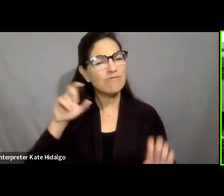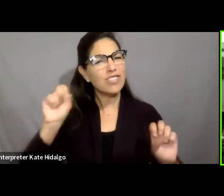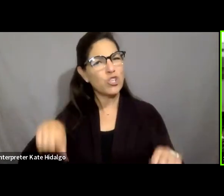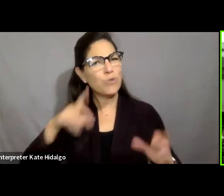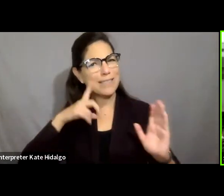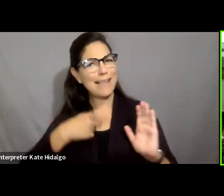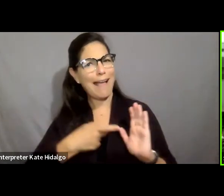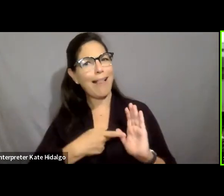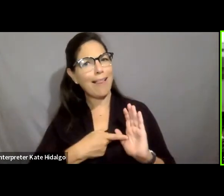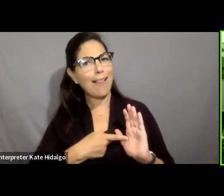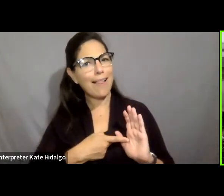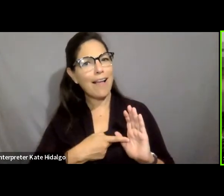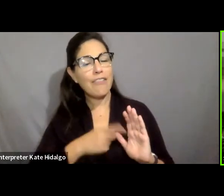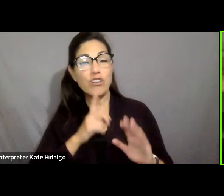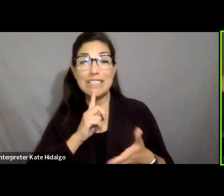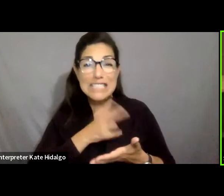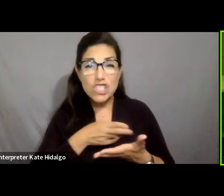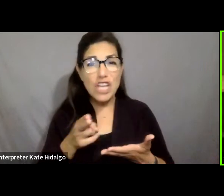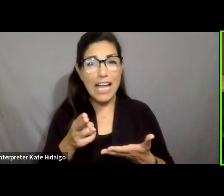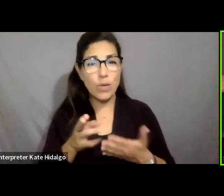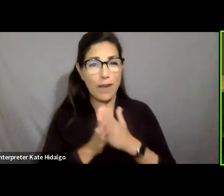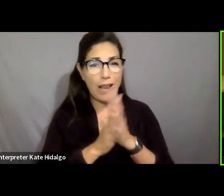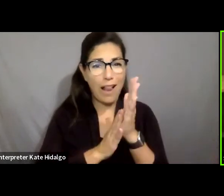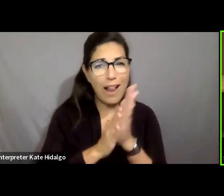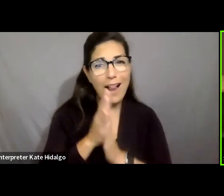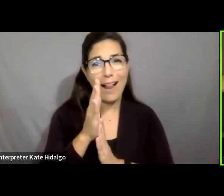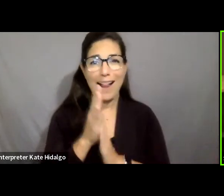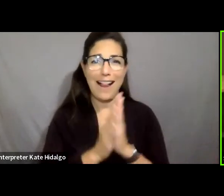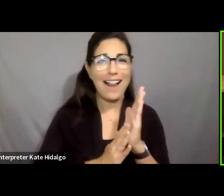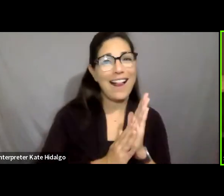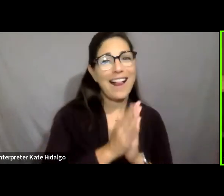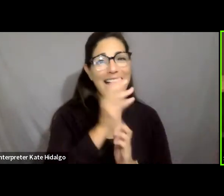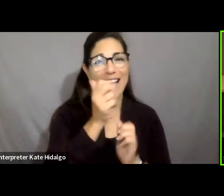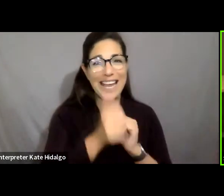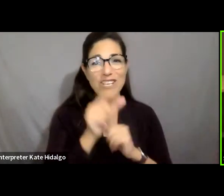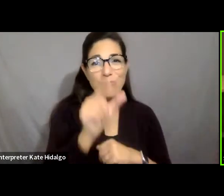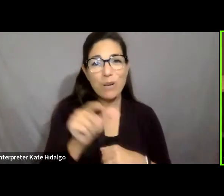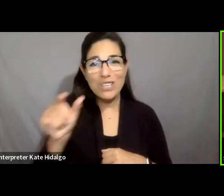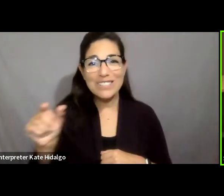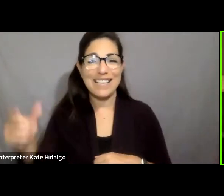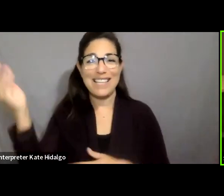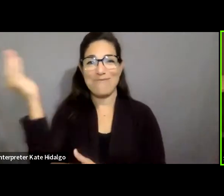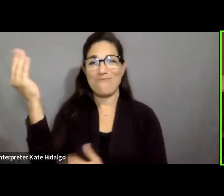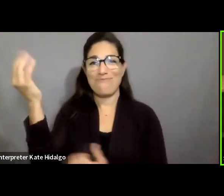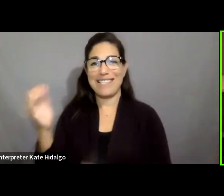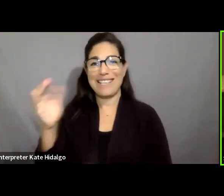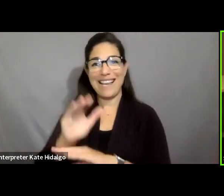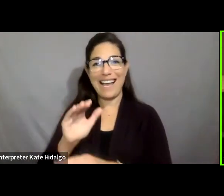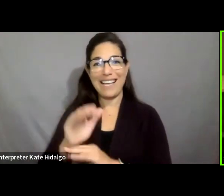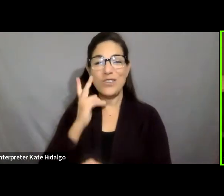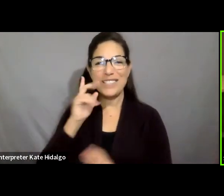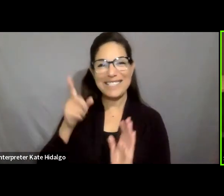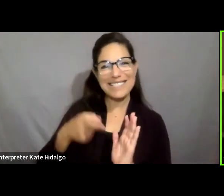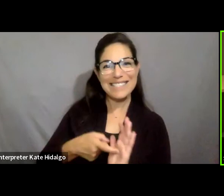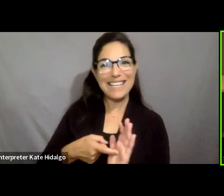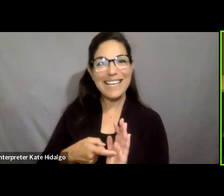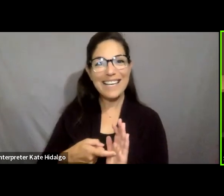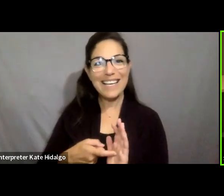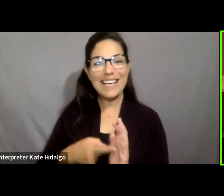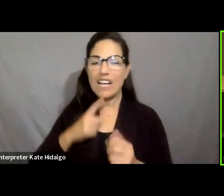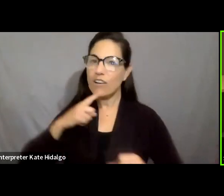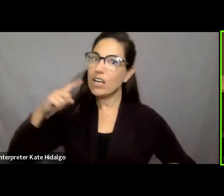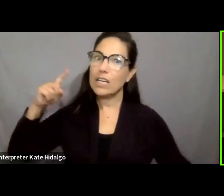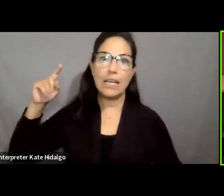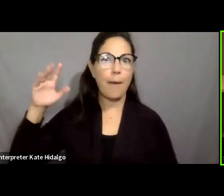there's a genuine enthusiasm by everybody who presented tonight. And you can see there's also that